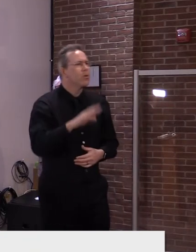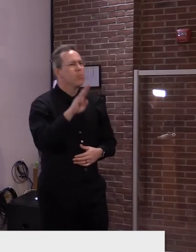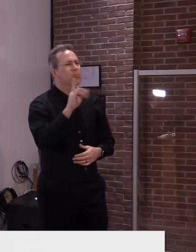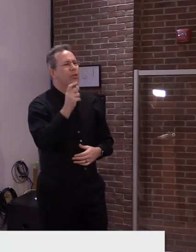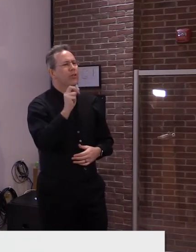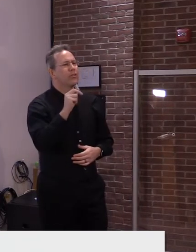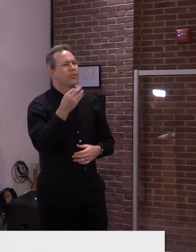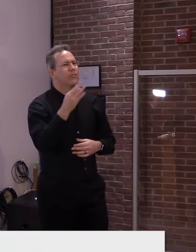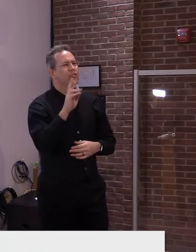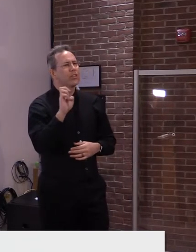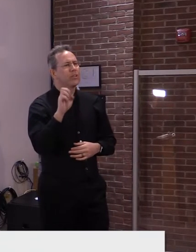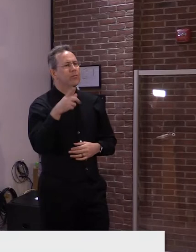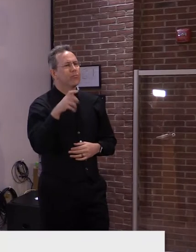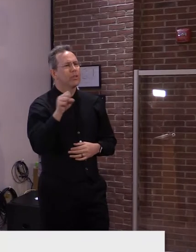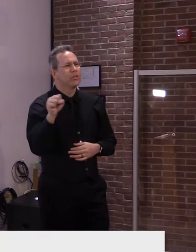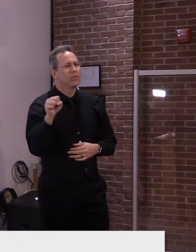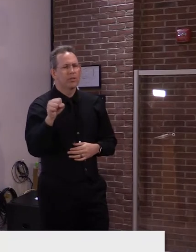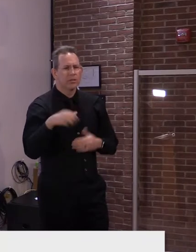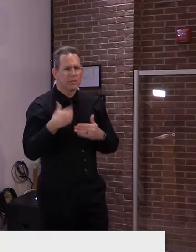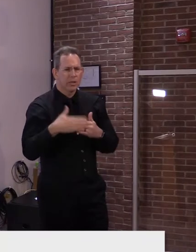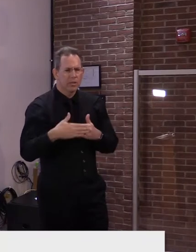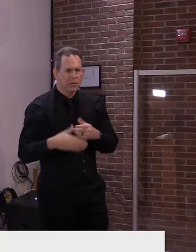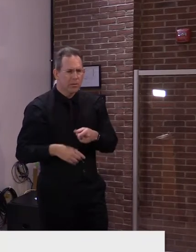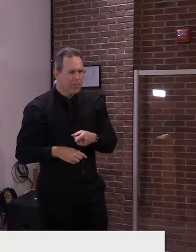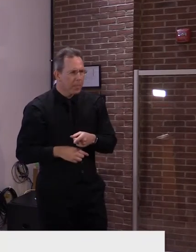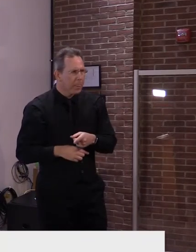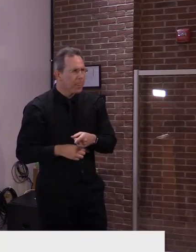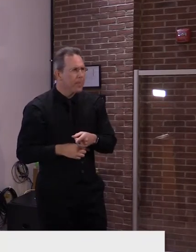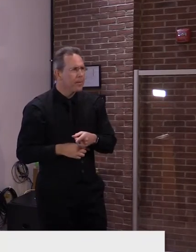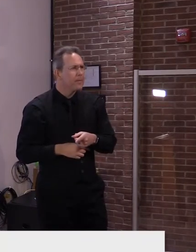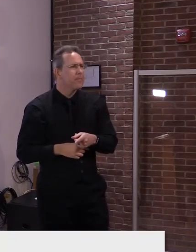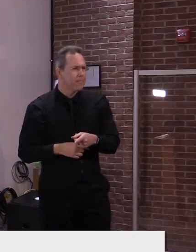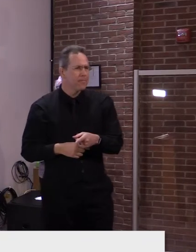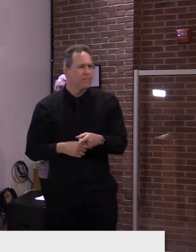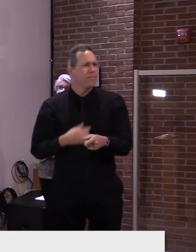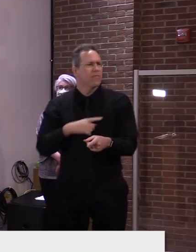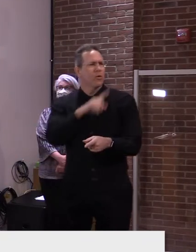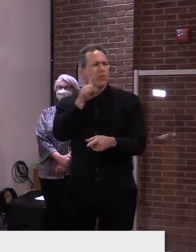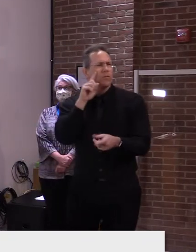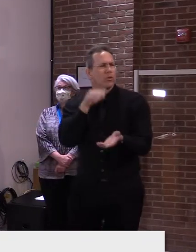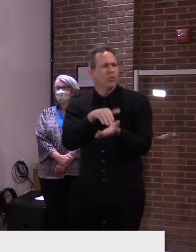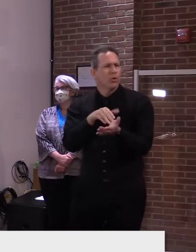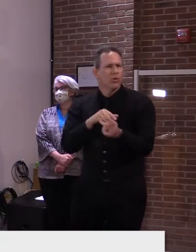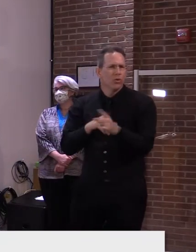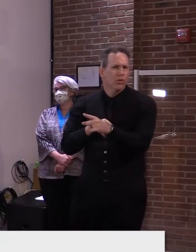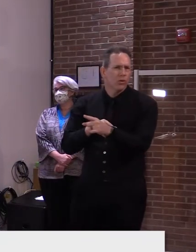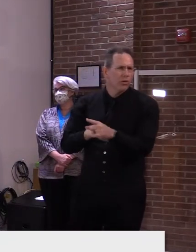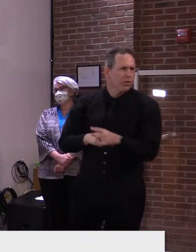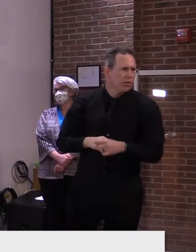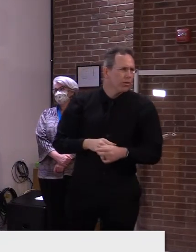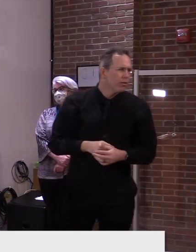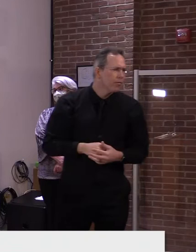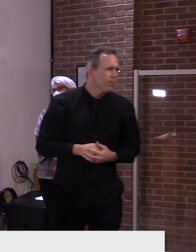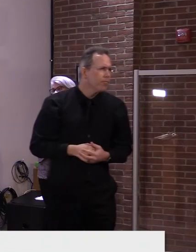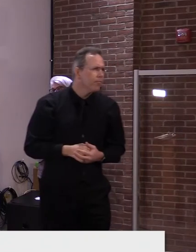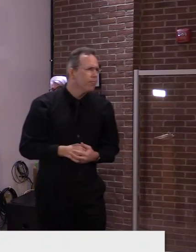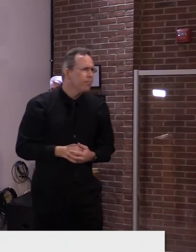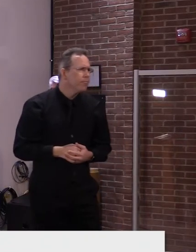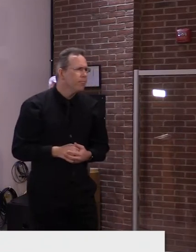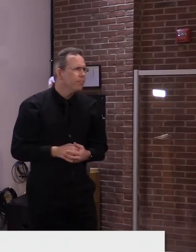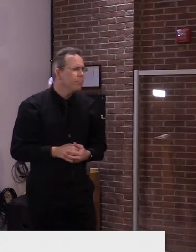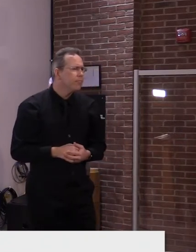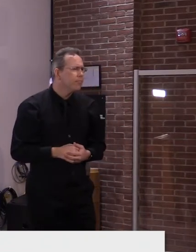Dr. Levine, I was looking over the Health Department's report from December, which broke down the impact of COVID on BIPOC